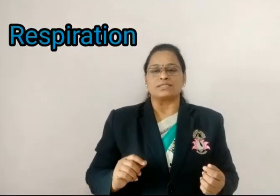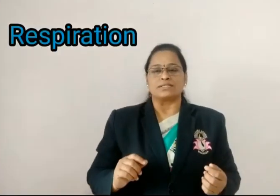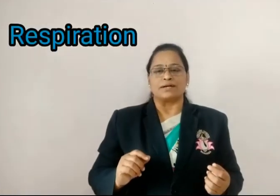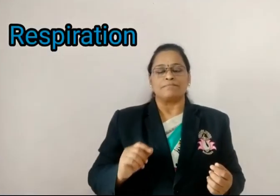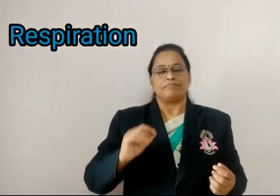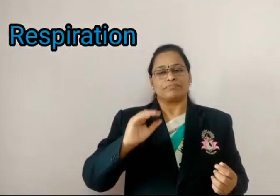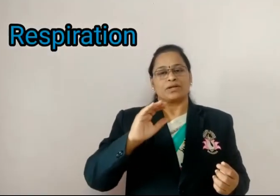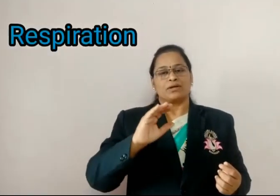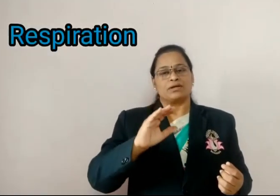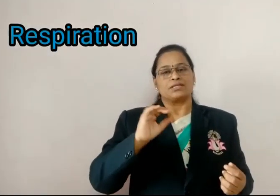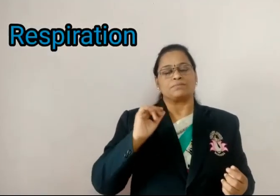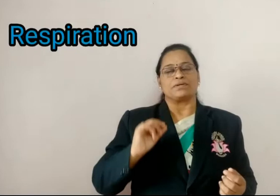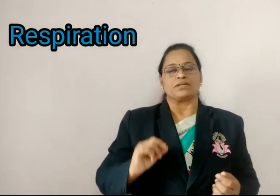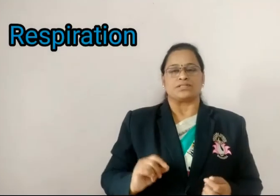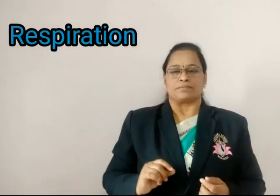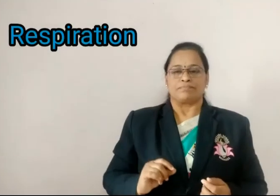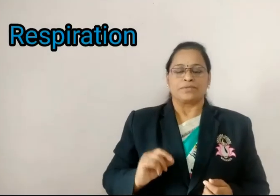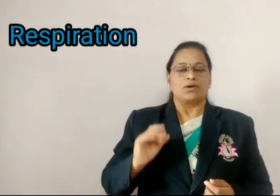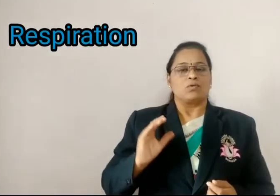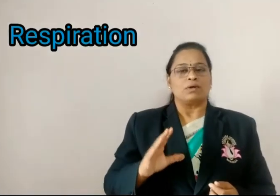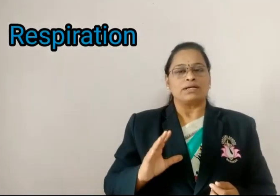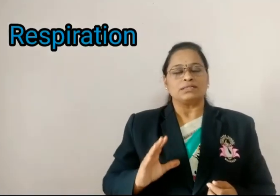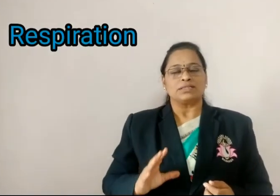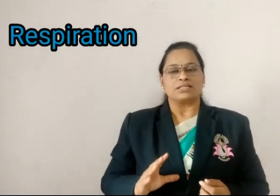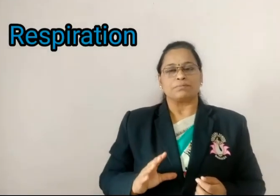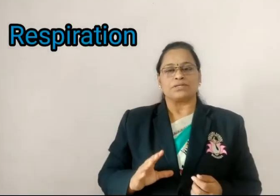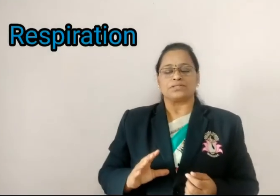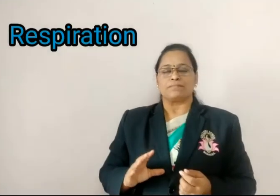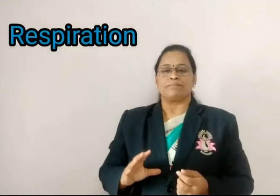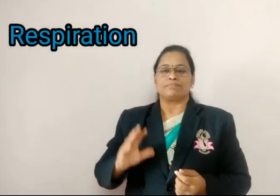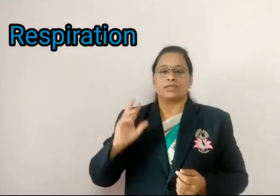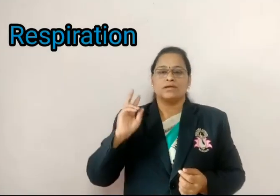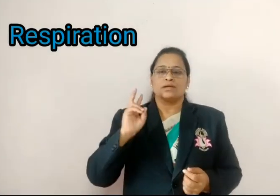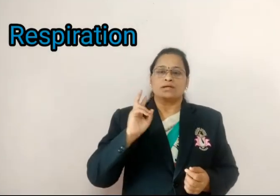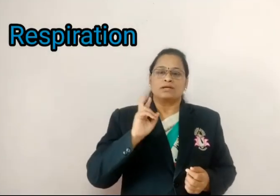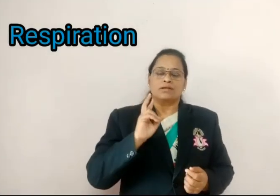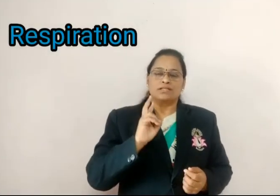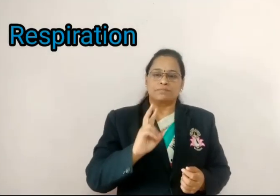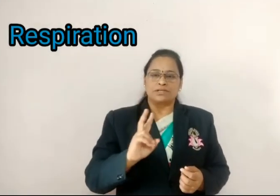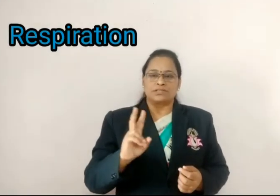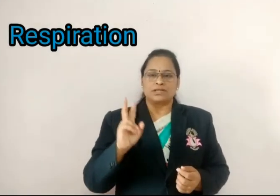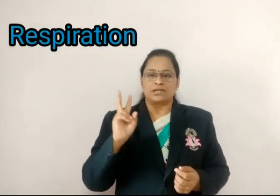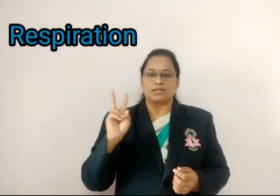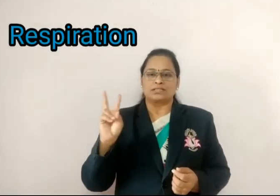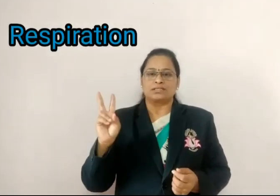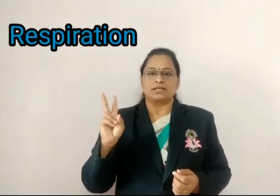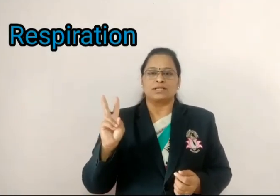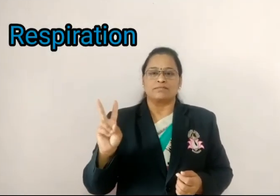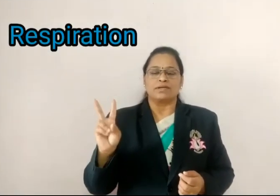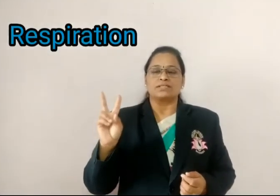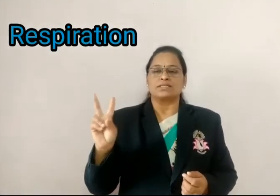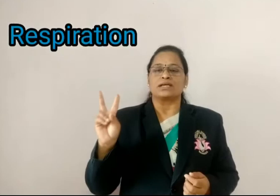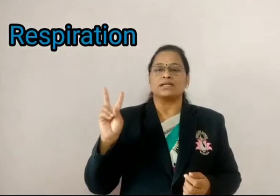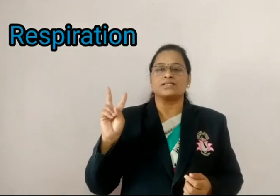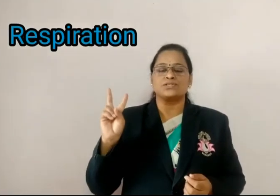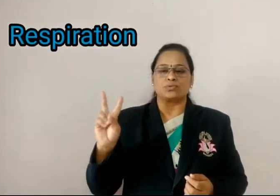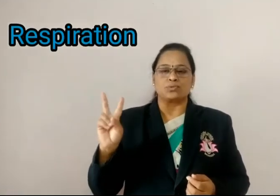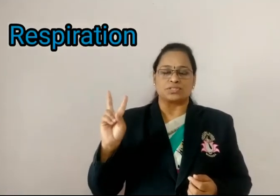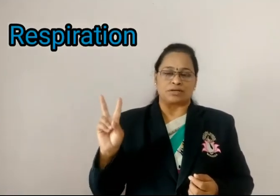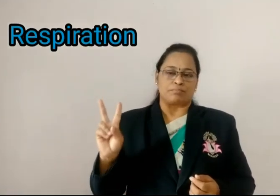understand respiration. What is respiration? Respiration is, we can say it is two-step